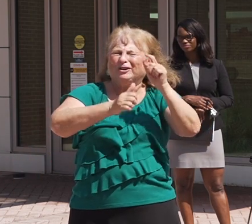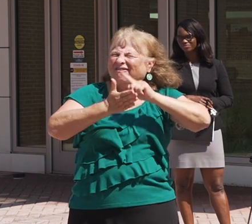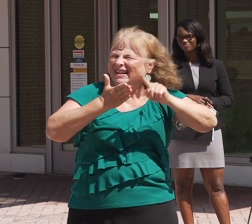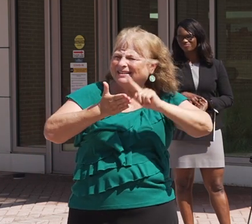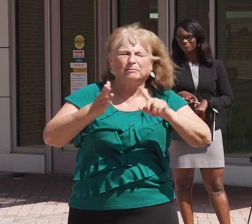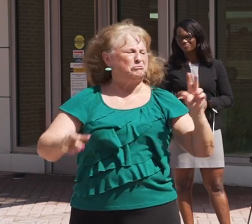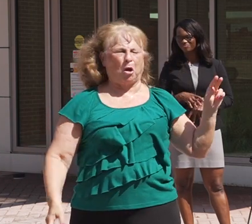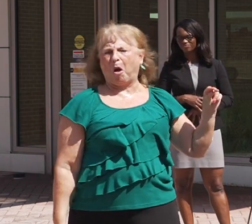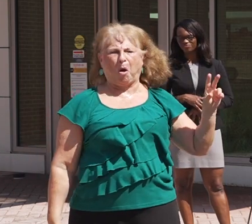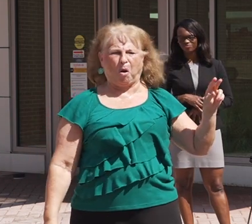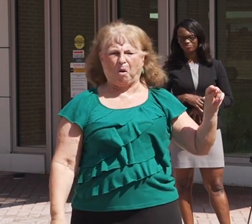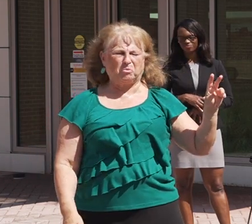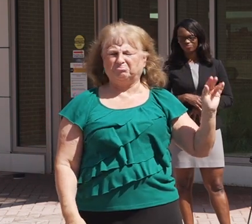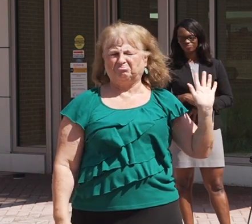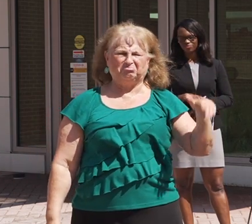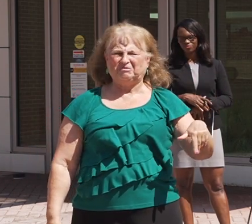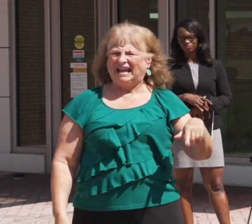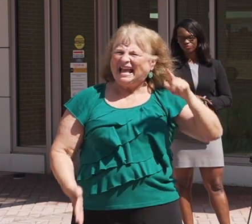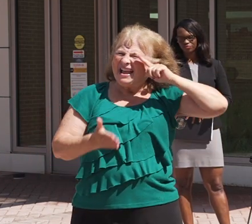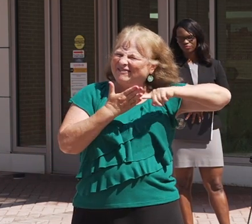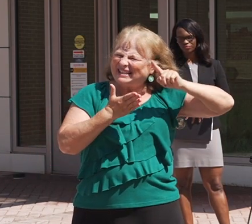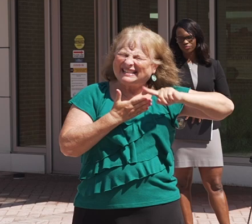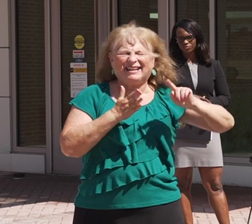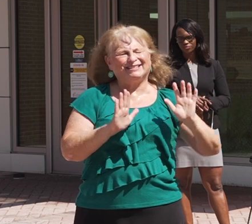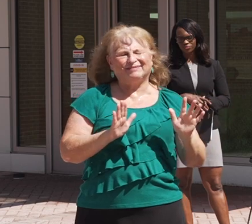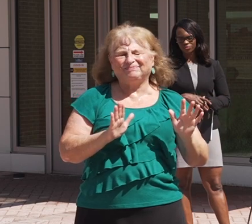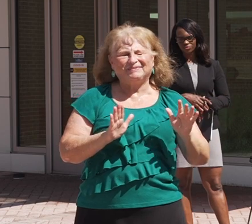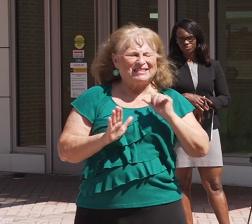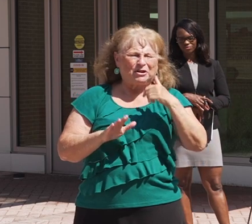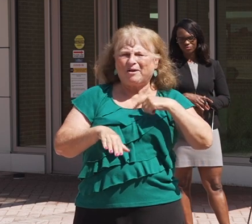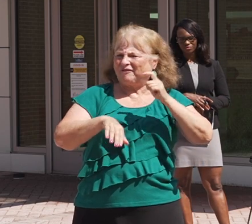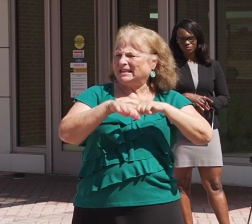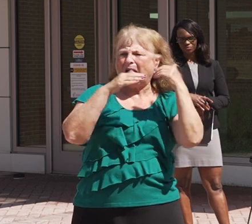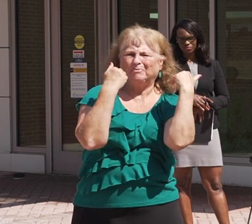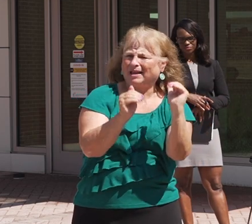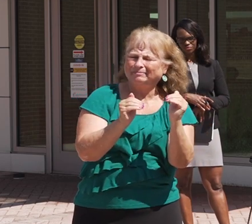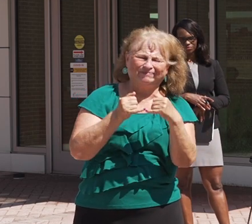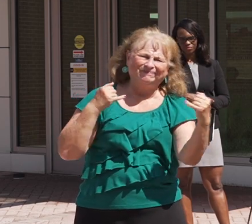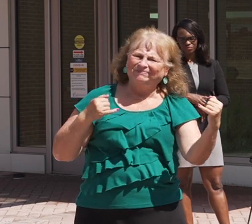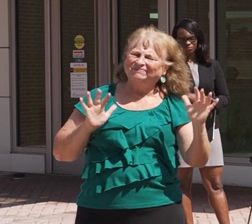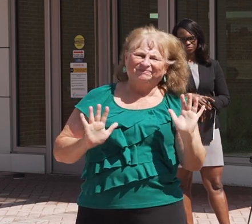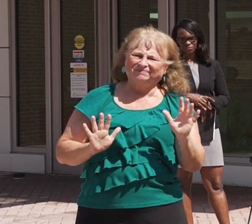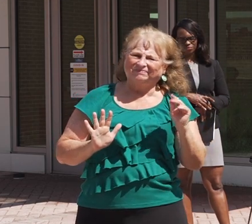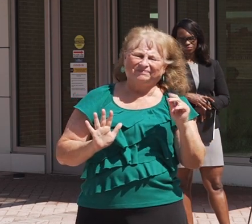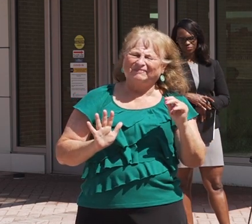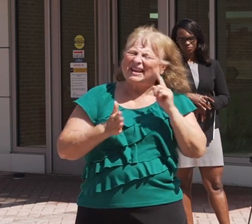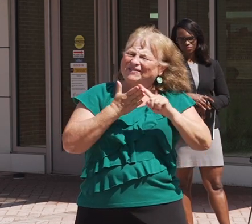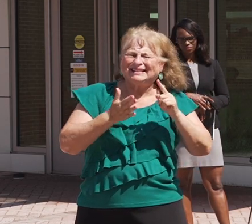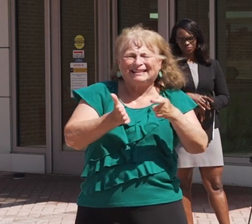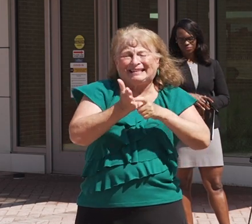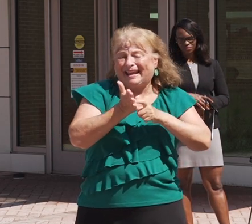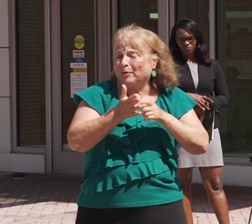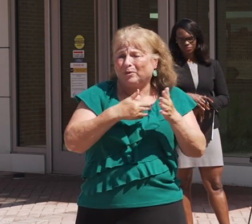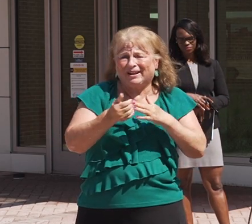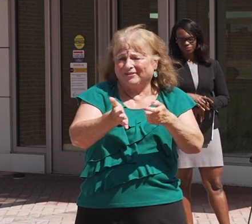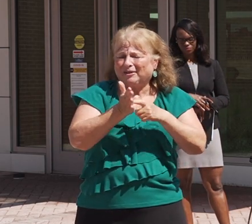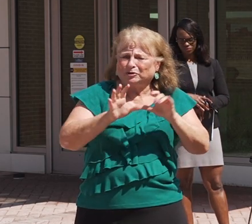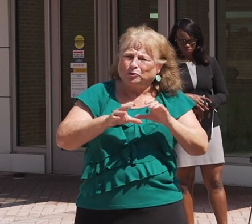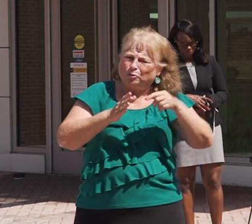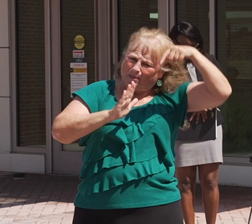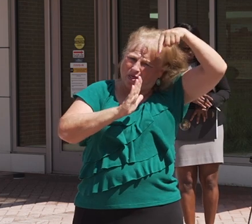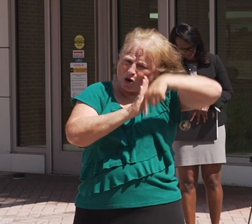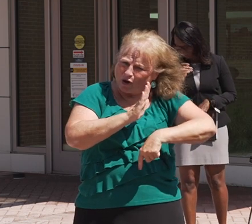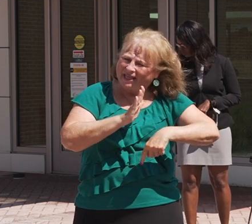No, investigations, while they don't have a timeline, while there's not like investigations take as long as they take to do them